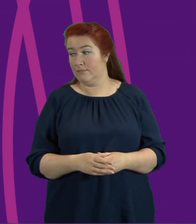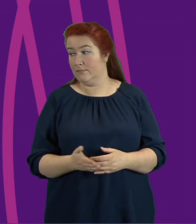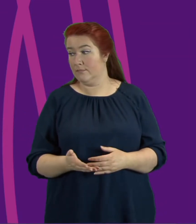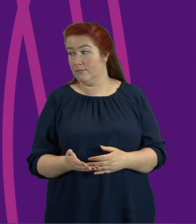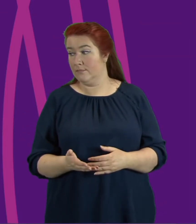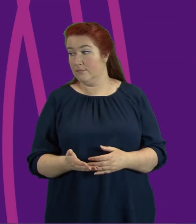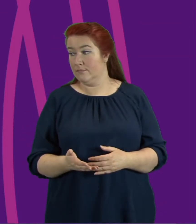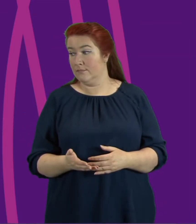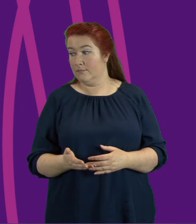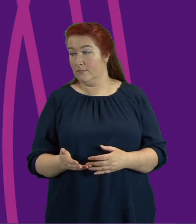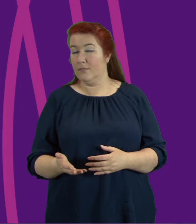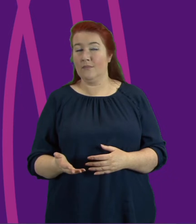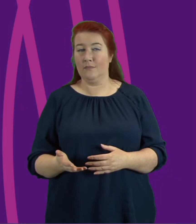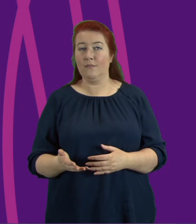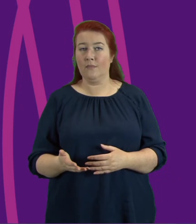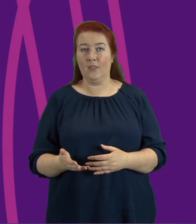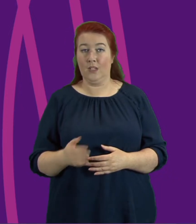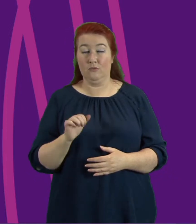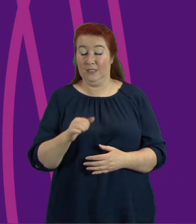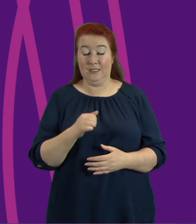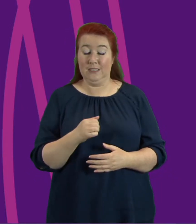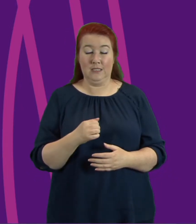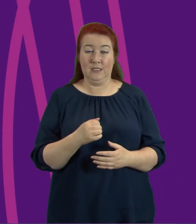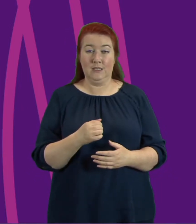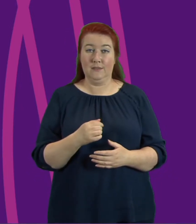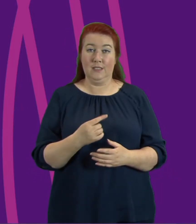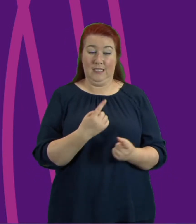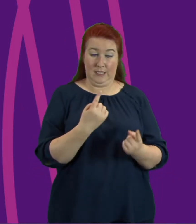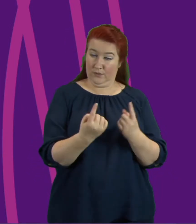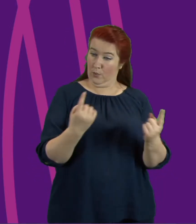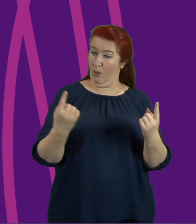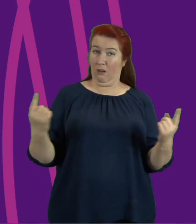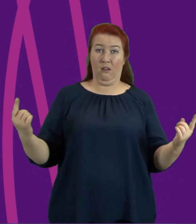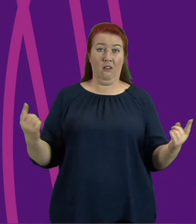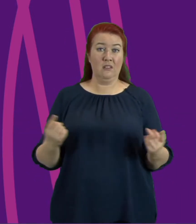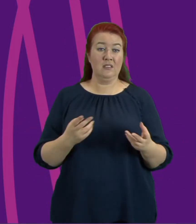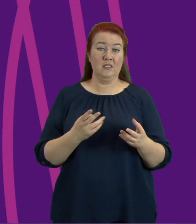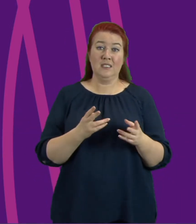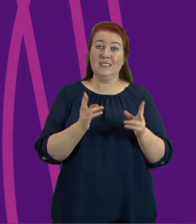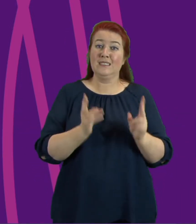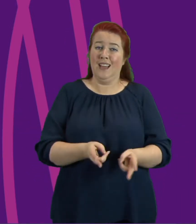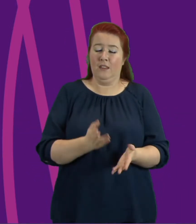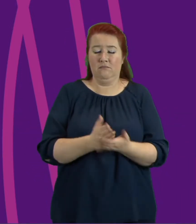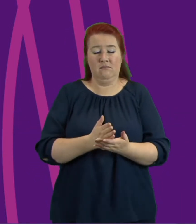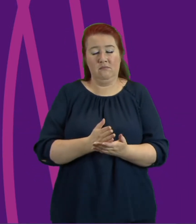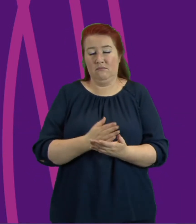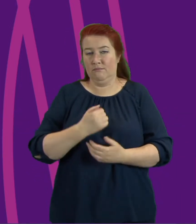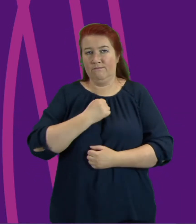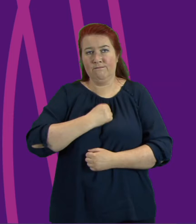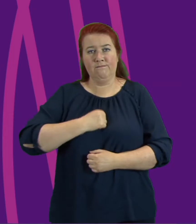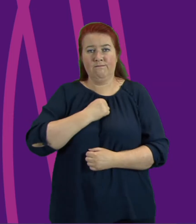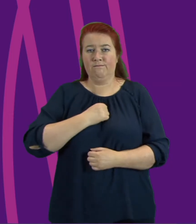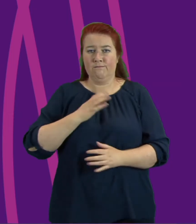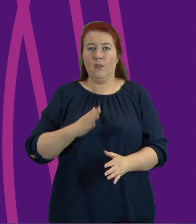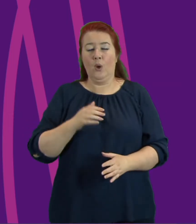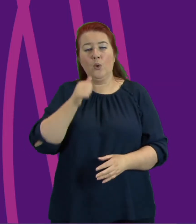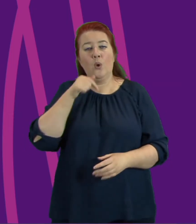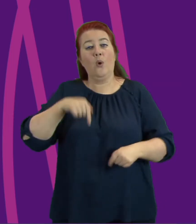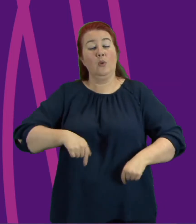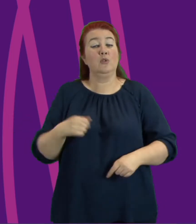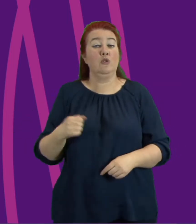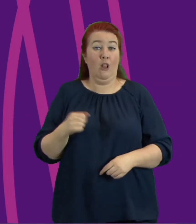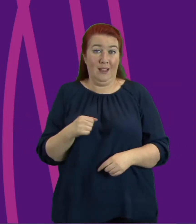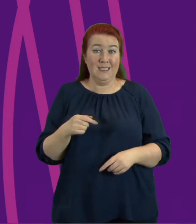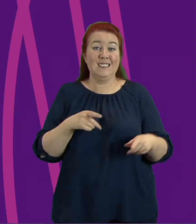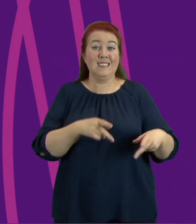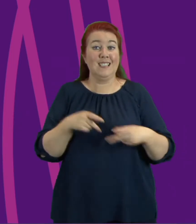express the tragedy which each one of these deaths is. As he knows, the system investigation of death in Scotland includes but